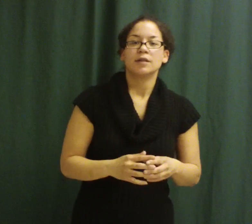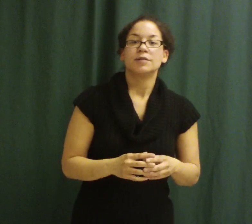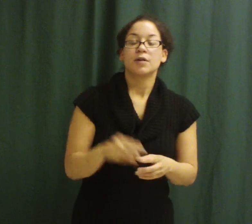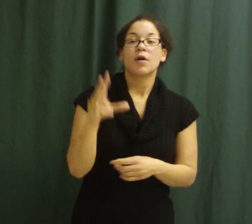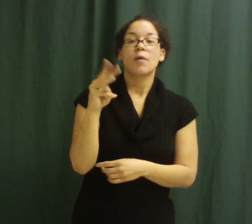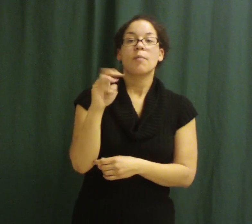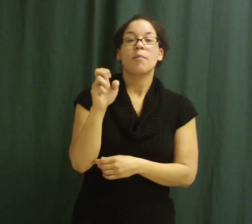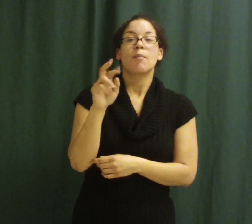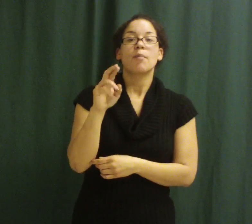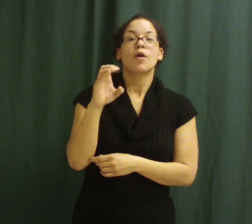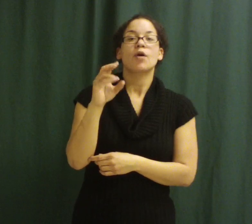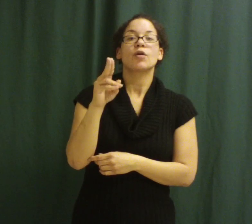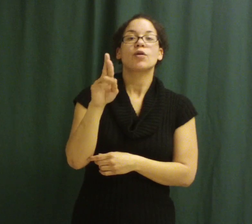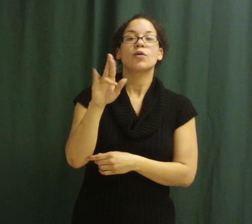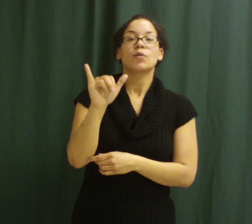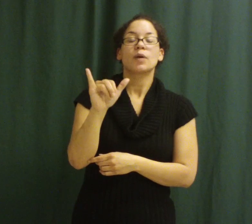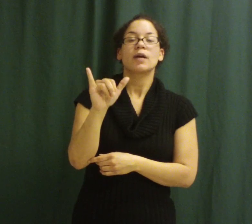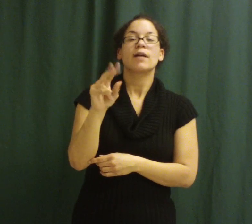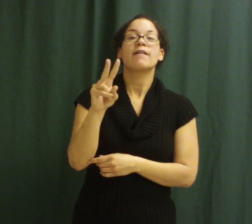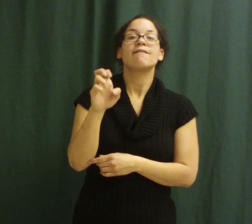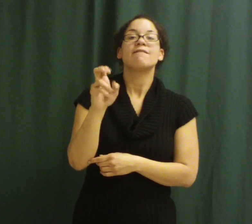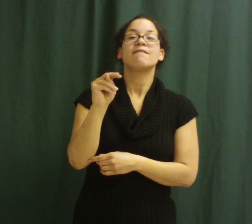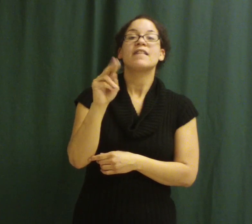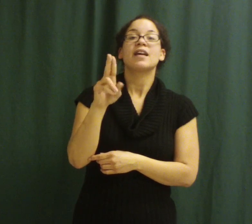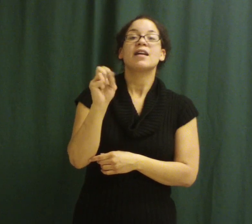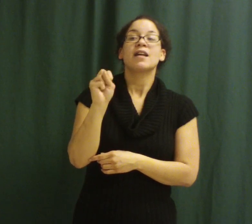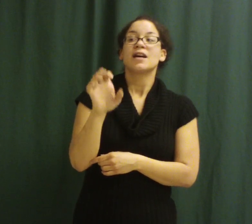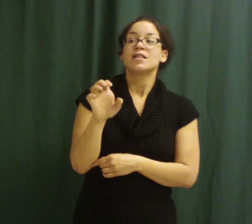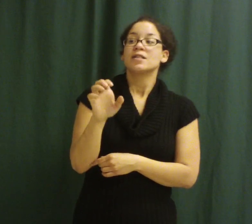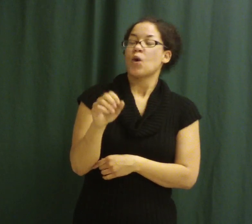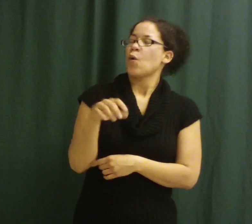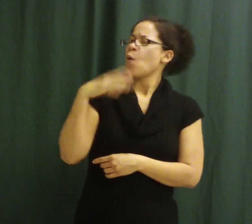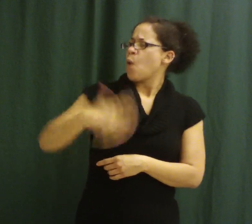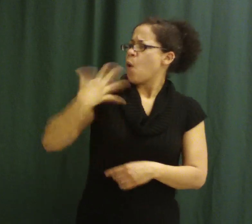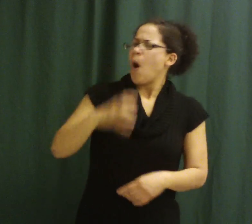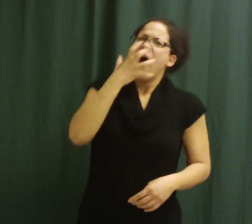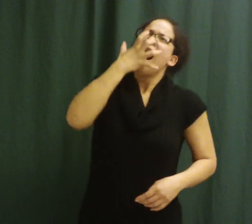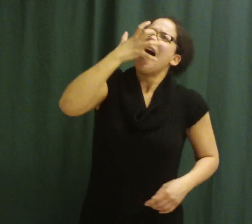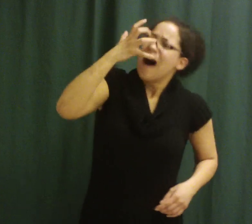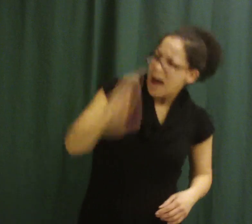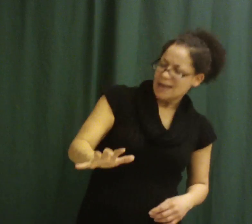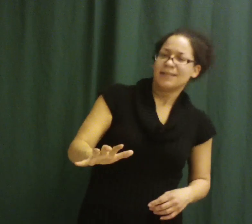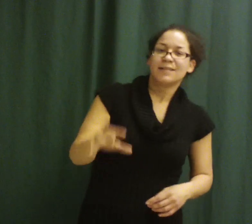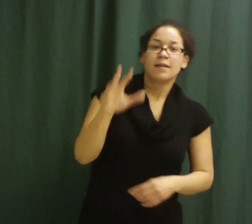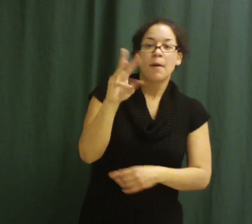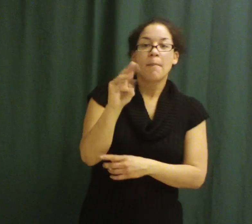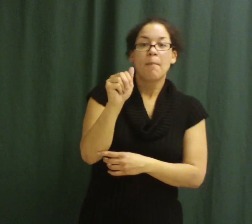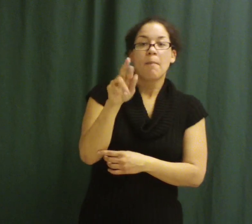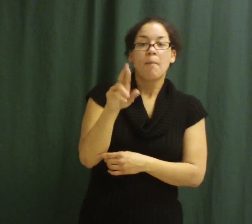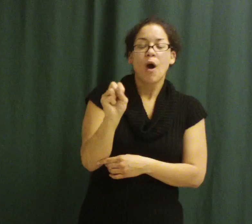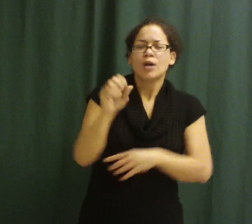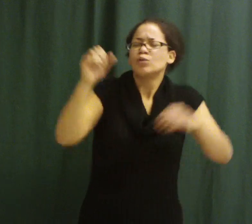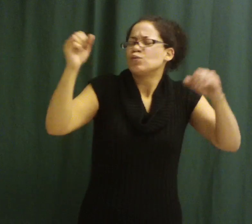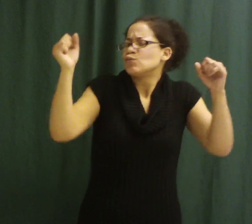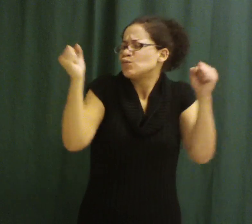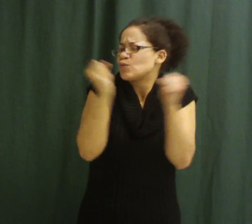Mercury and Venus are scalding hot, and Mars is a cold, barren